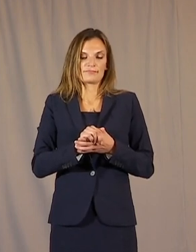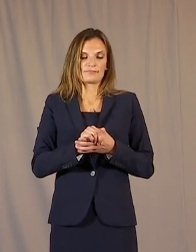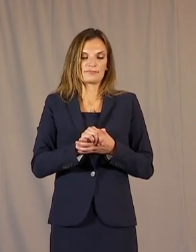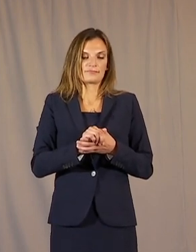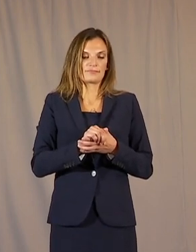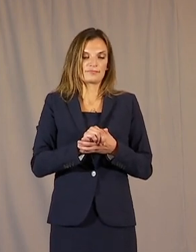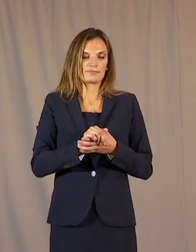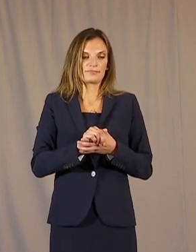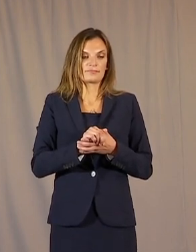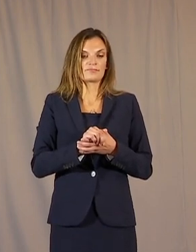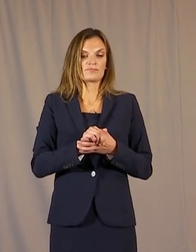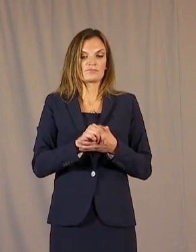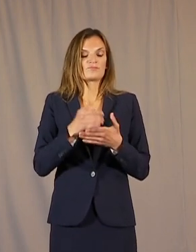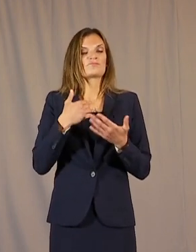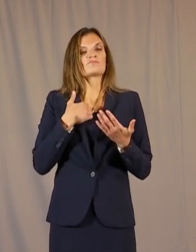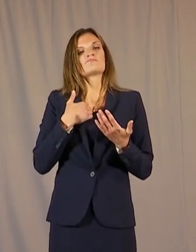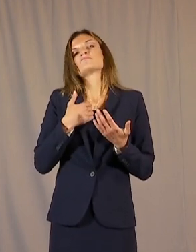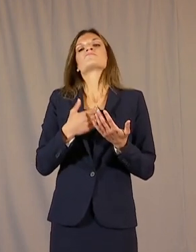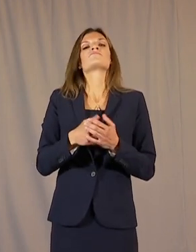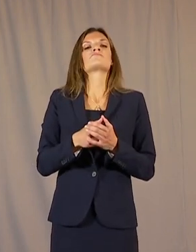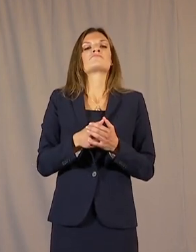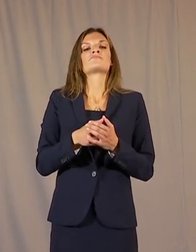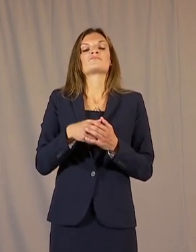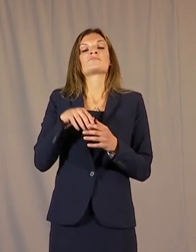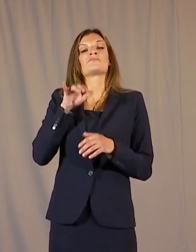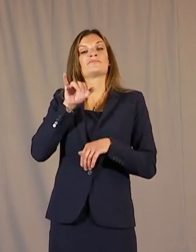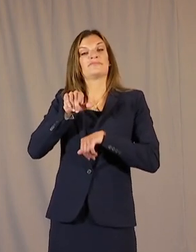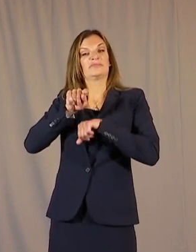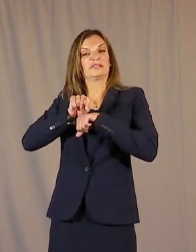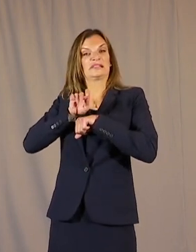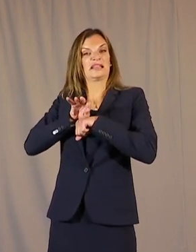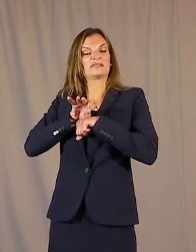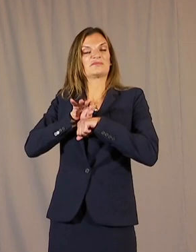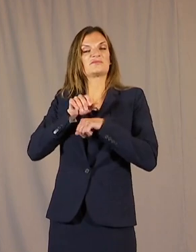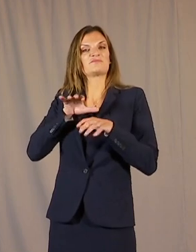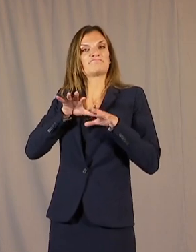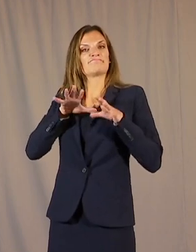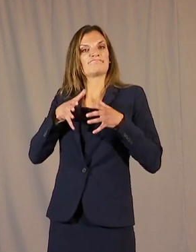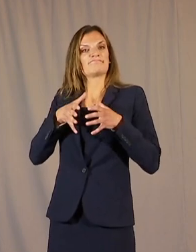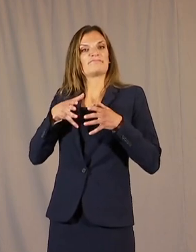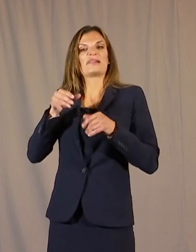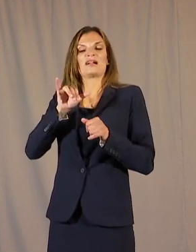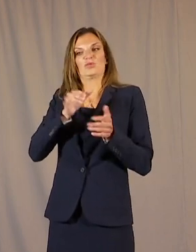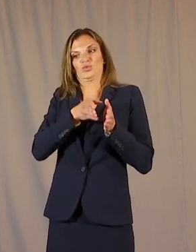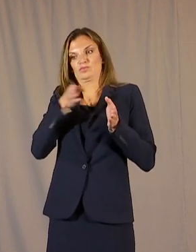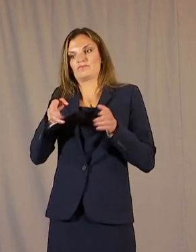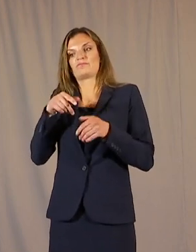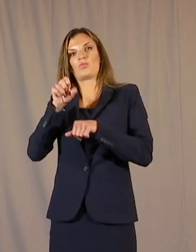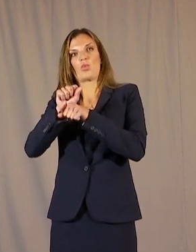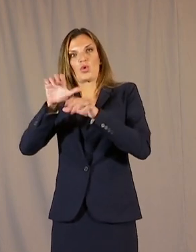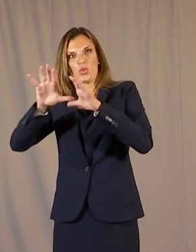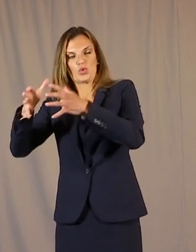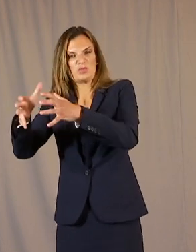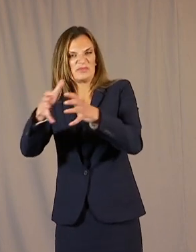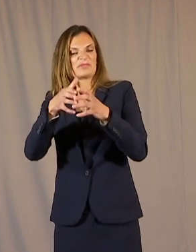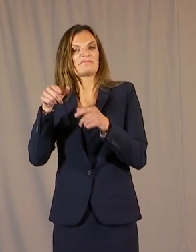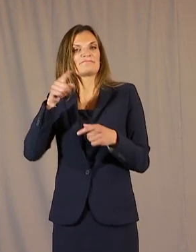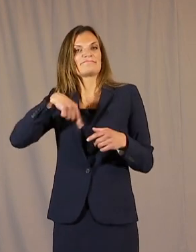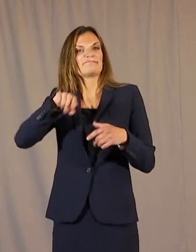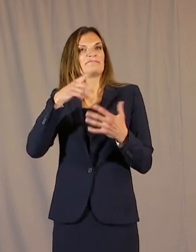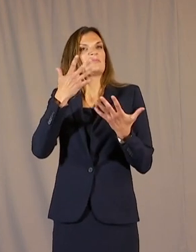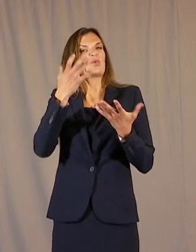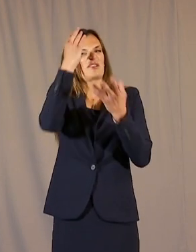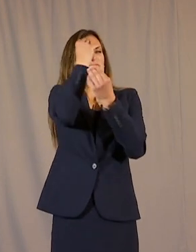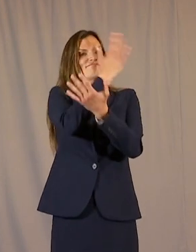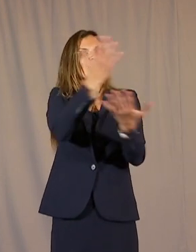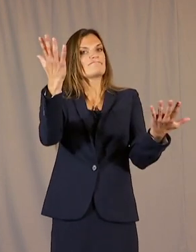as takeaways from the work groups that I think may be helpful to those of you who are organizing